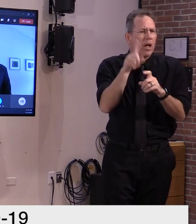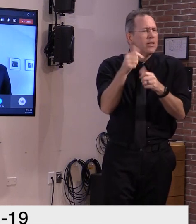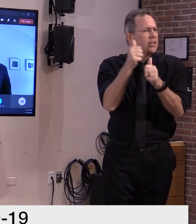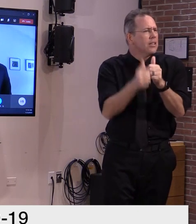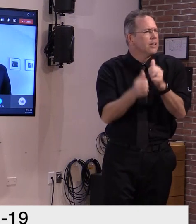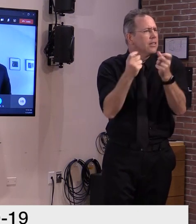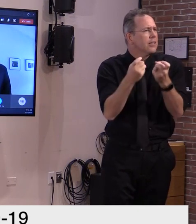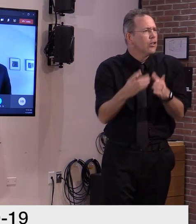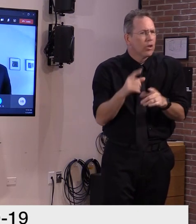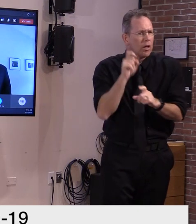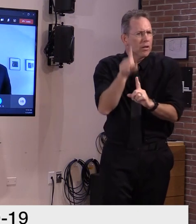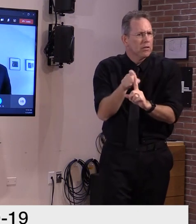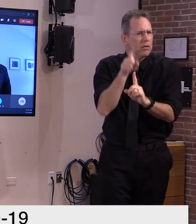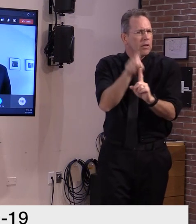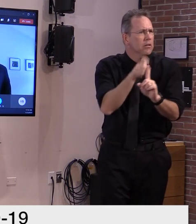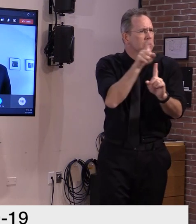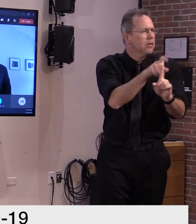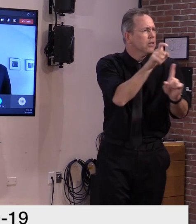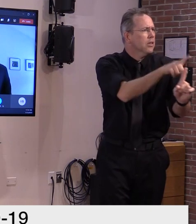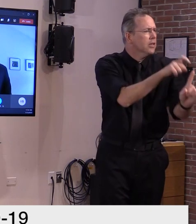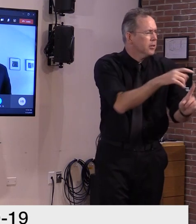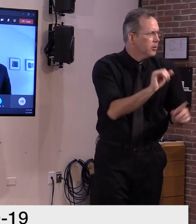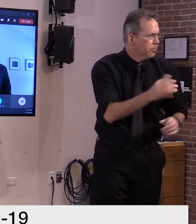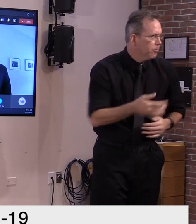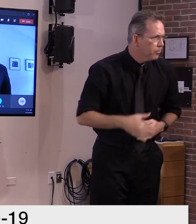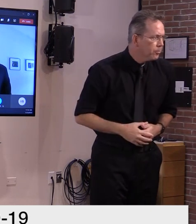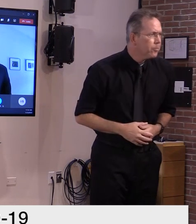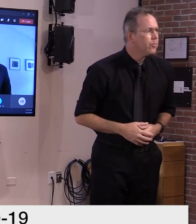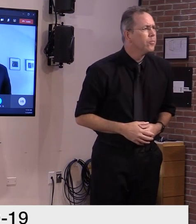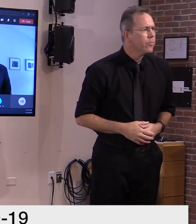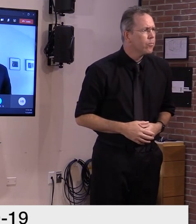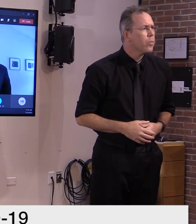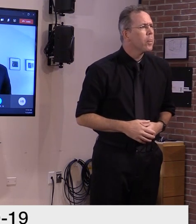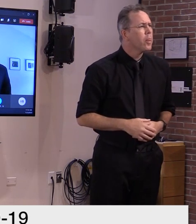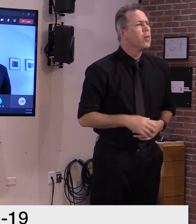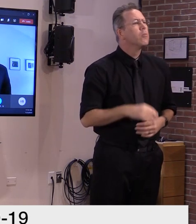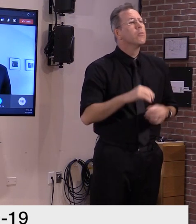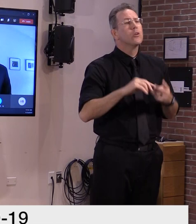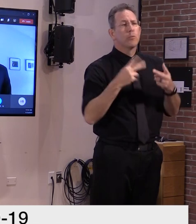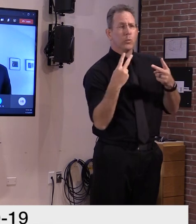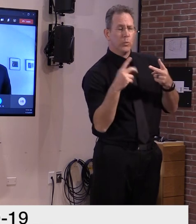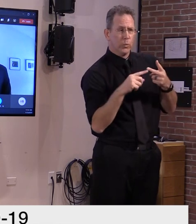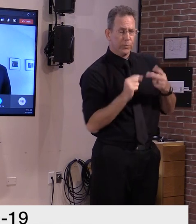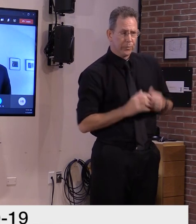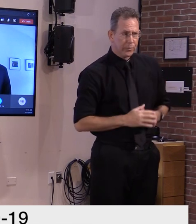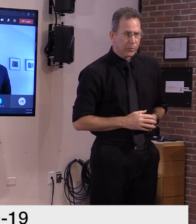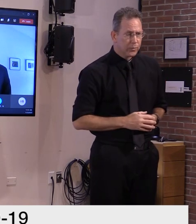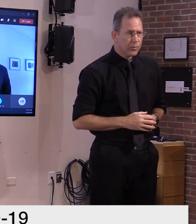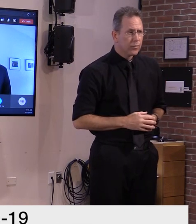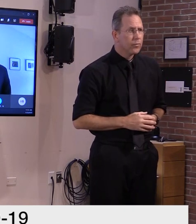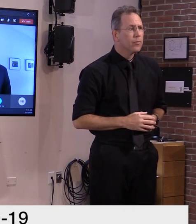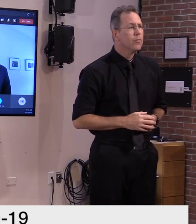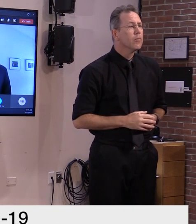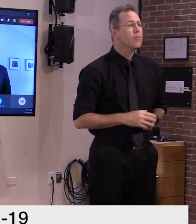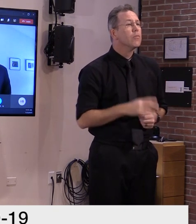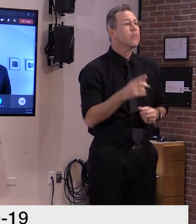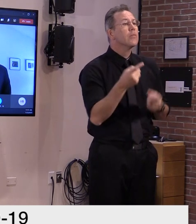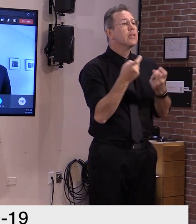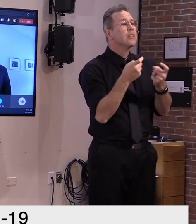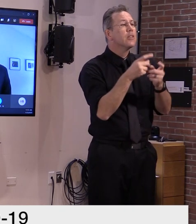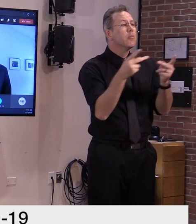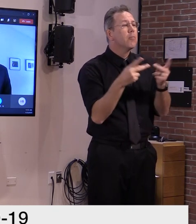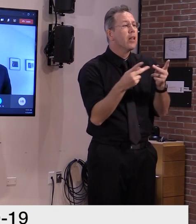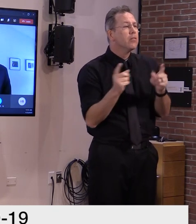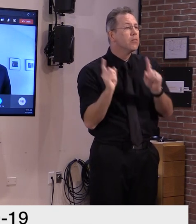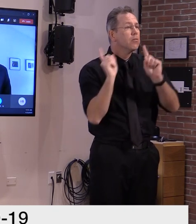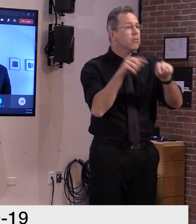Two, another big layer of safety. Areas are going to be collecting and maintaining contact tracing